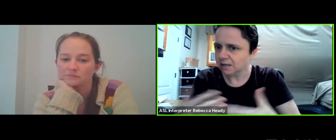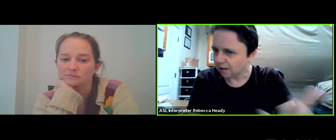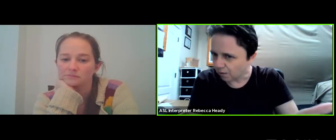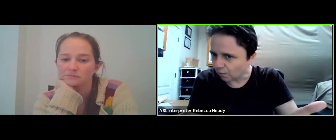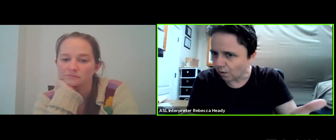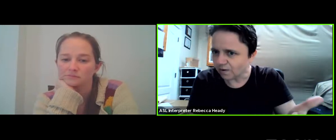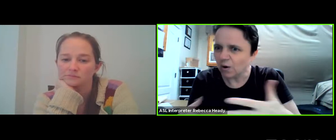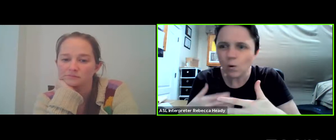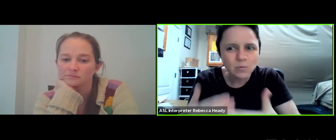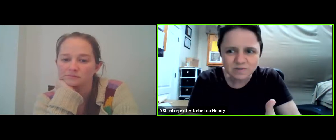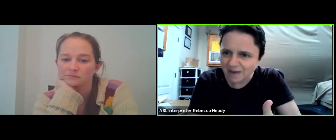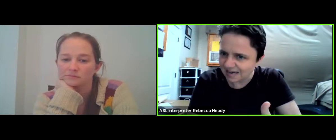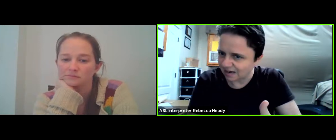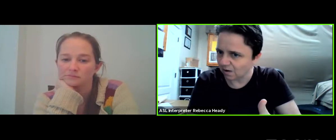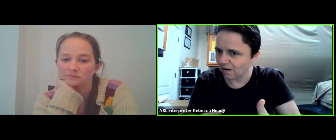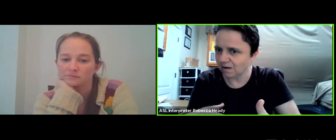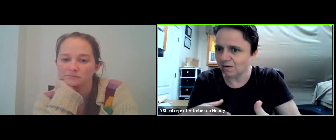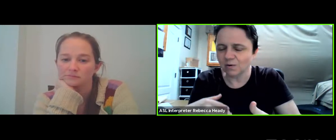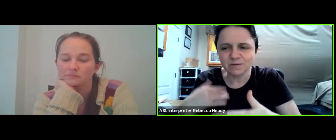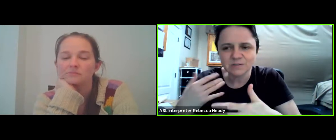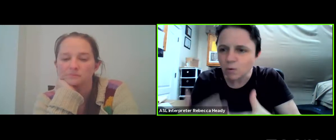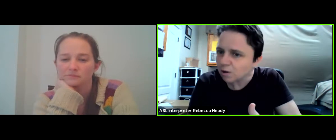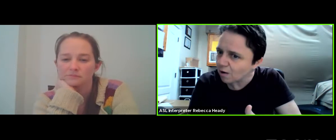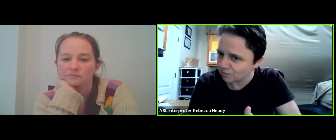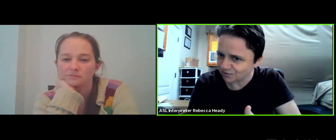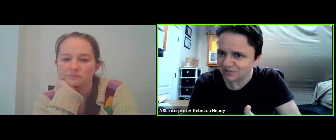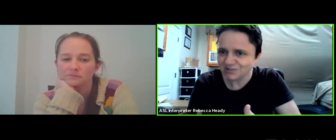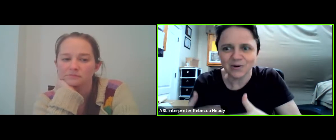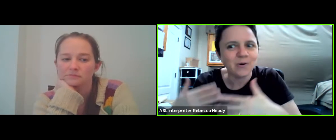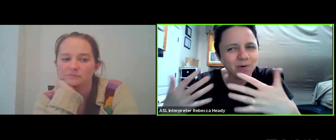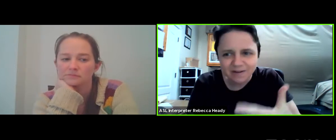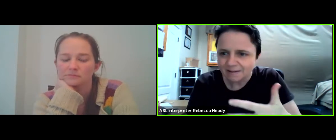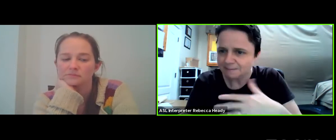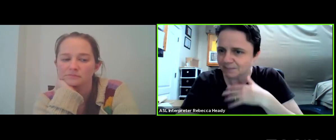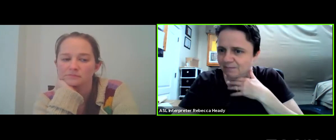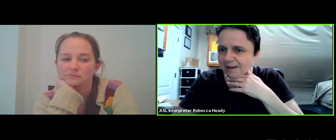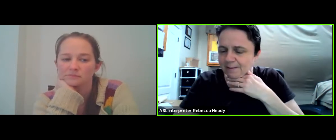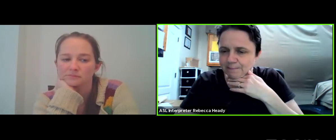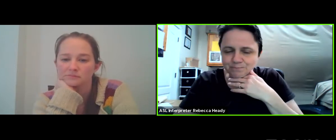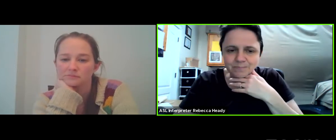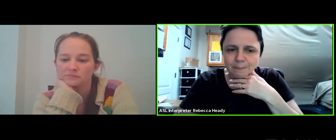it, oh, he almost made it. Oh, he was so close. Oh,